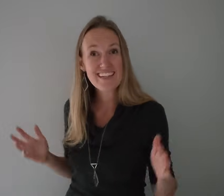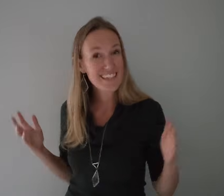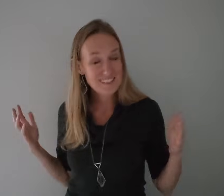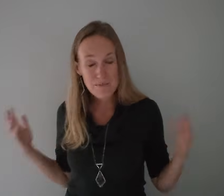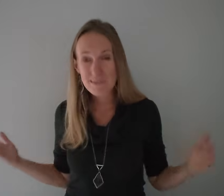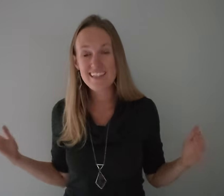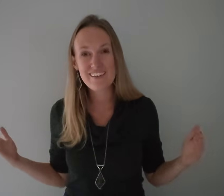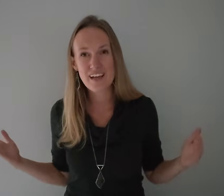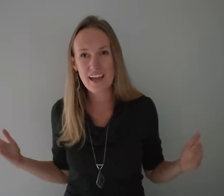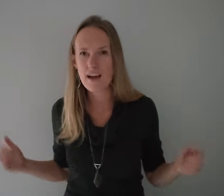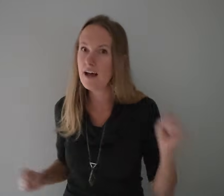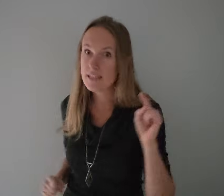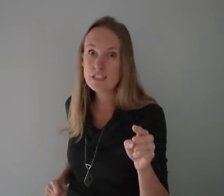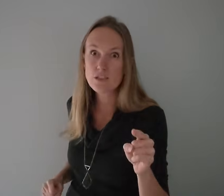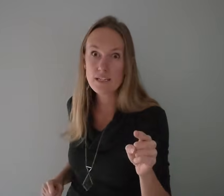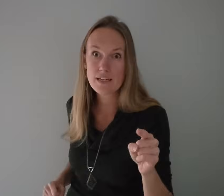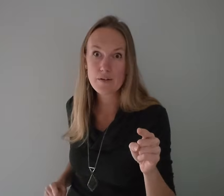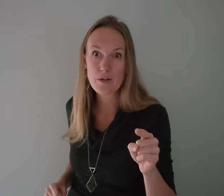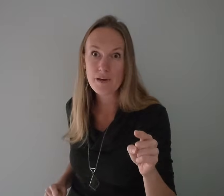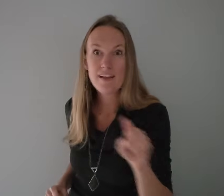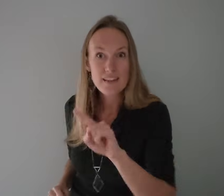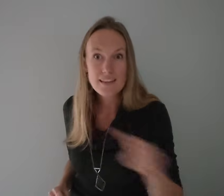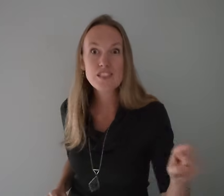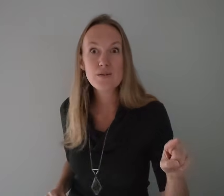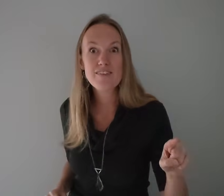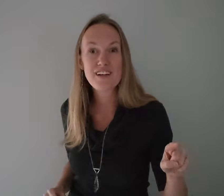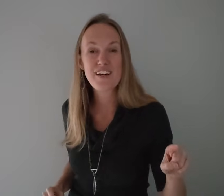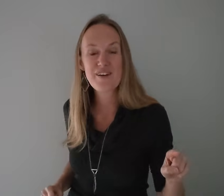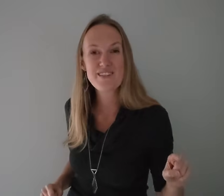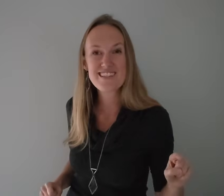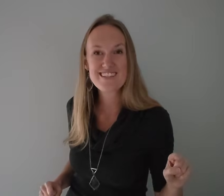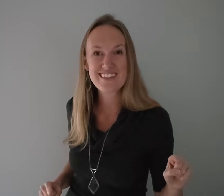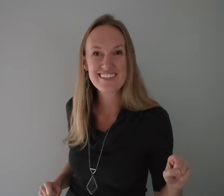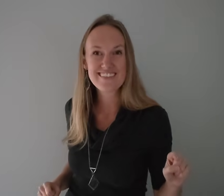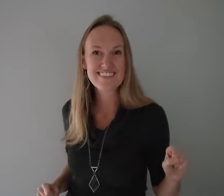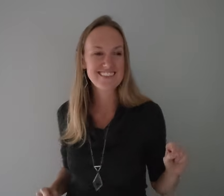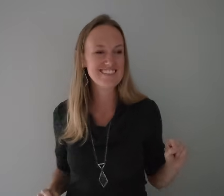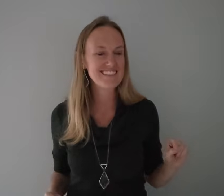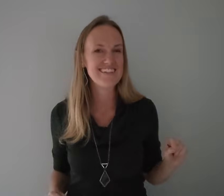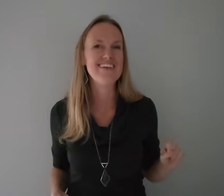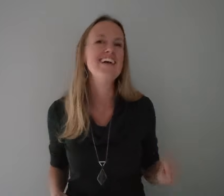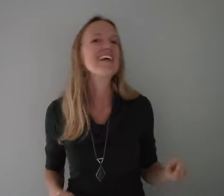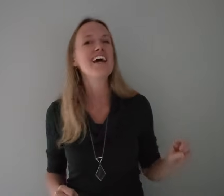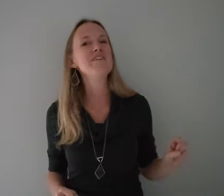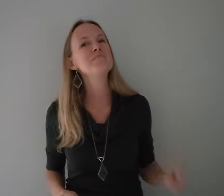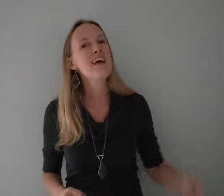is completely okay, unless you're doing it in a group. Then do whatever who's instructing you told you what to do. Okay?